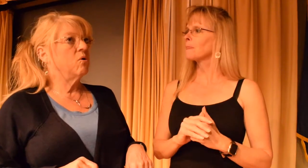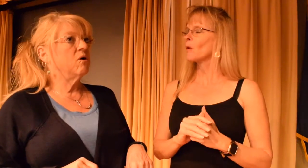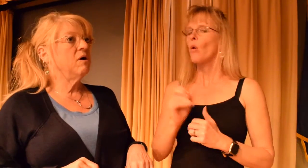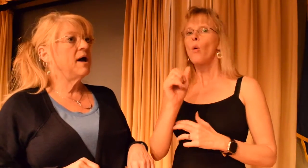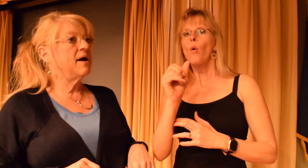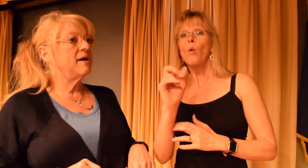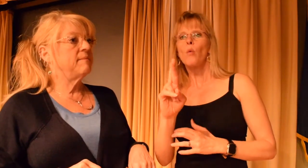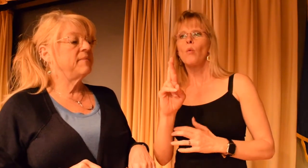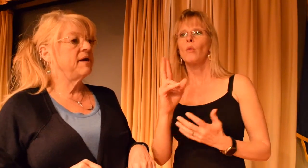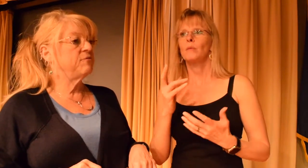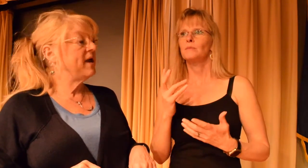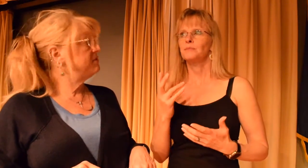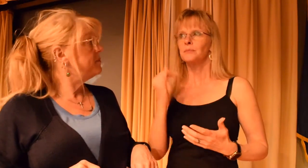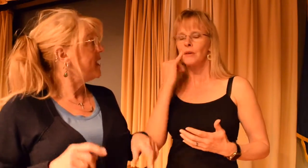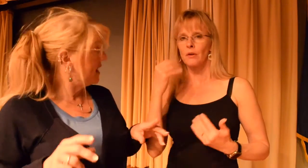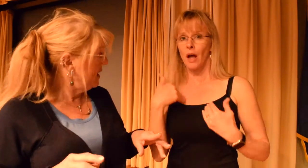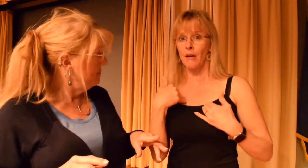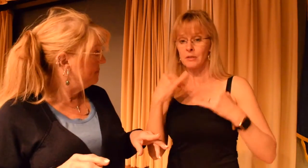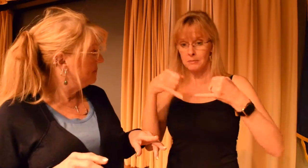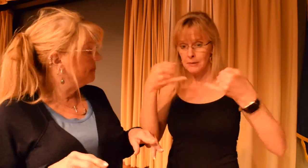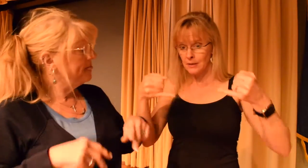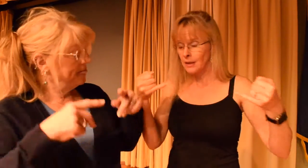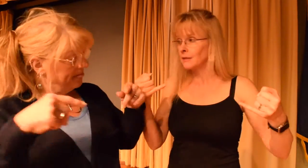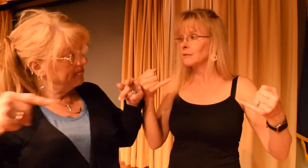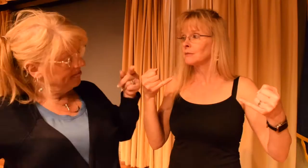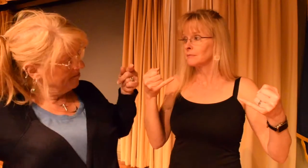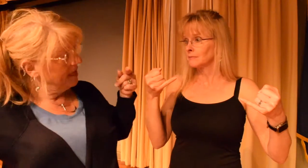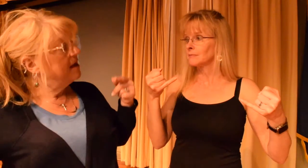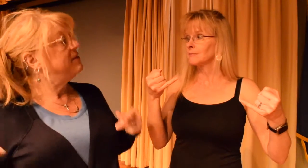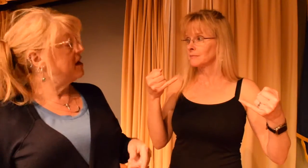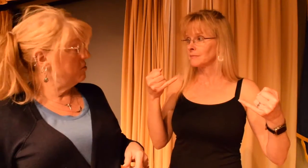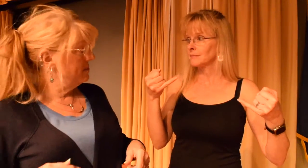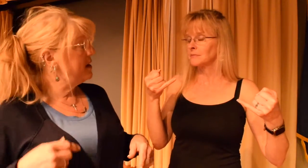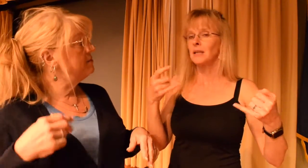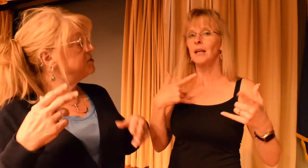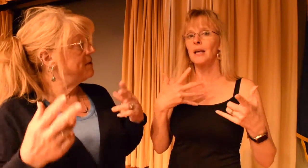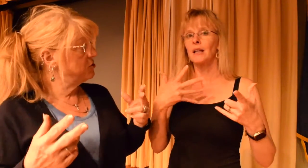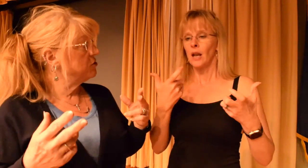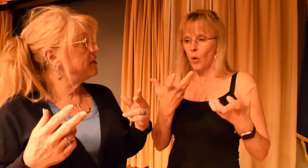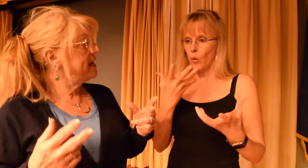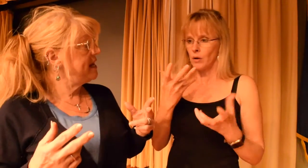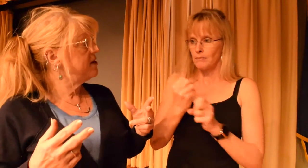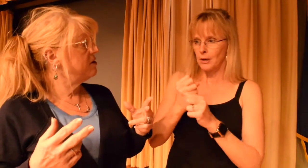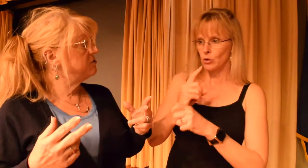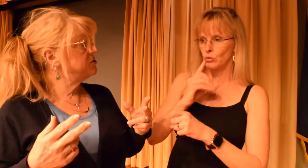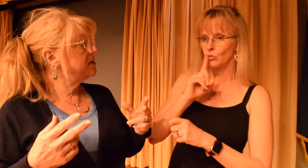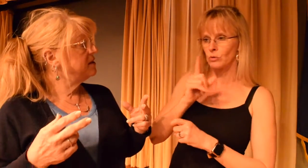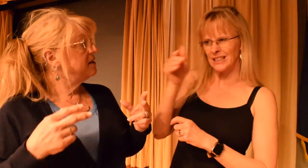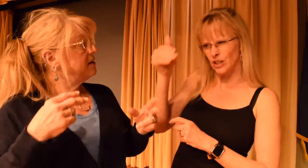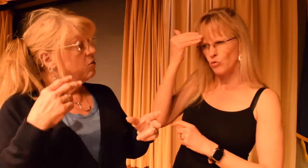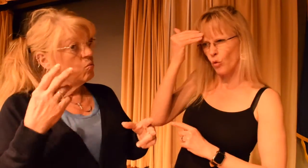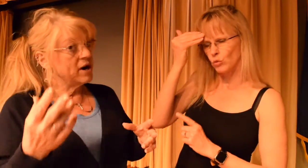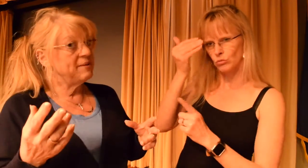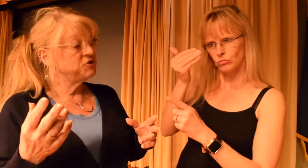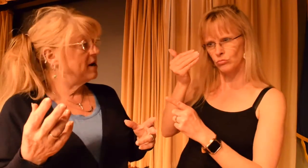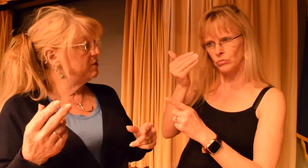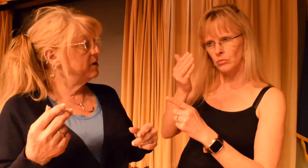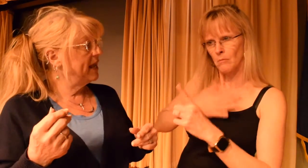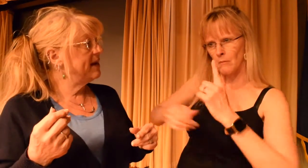Or if we have spaghetti, then I want to be able to make sure that he knows what I'm trying to relay to